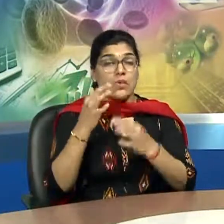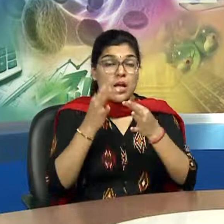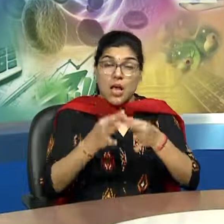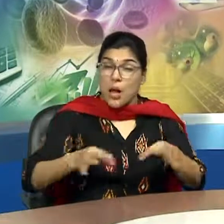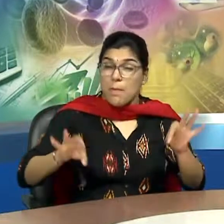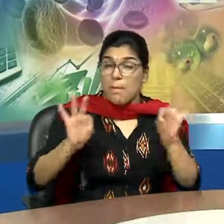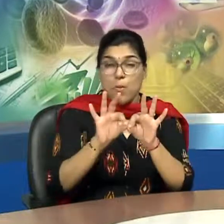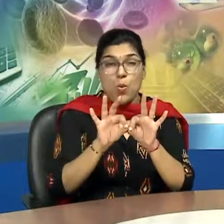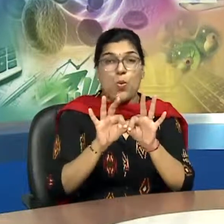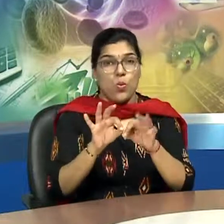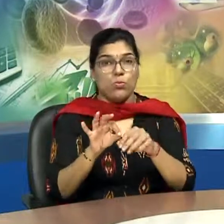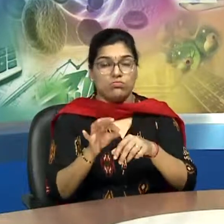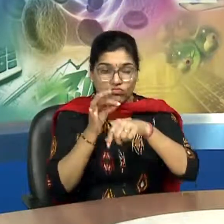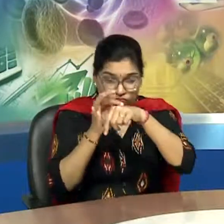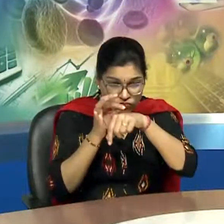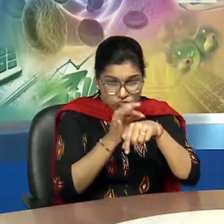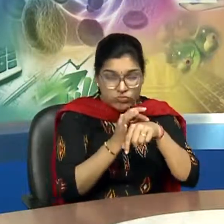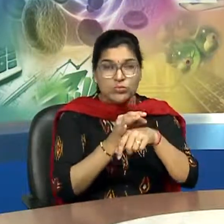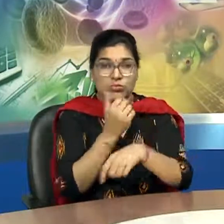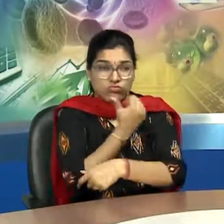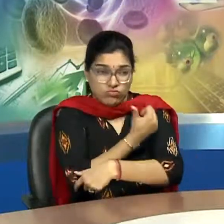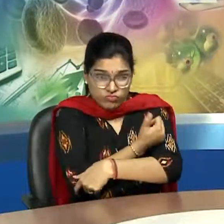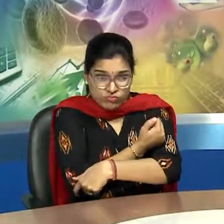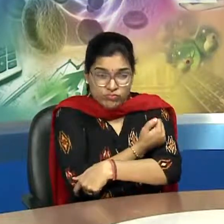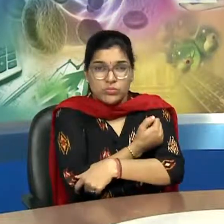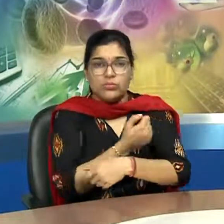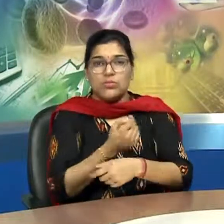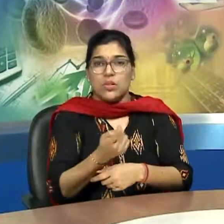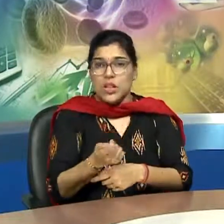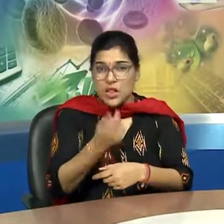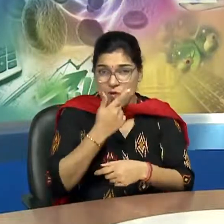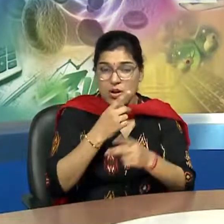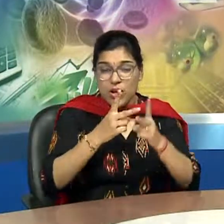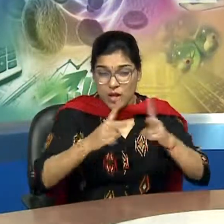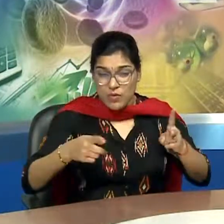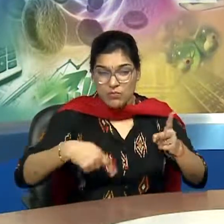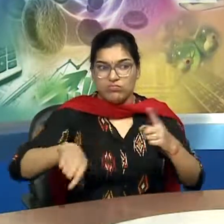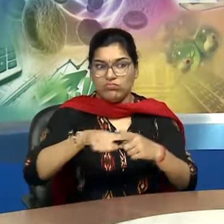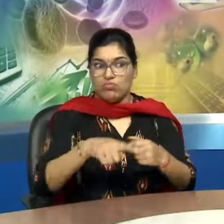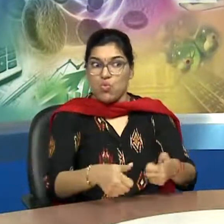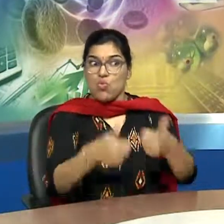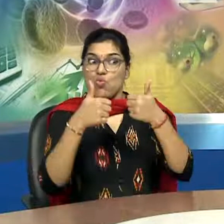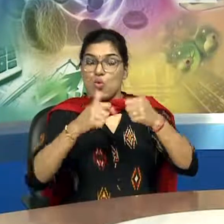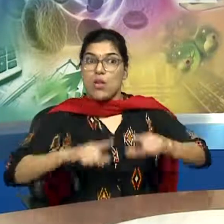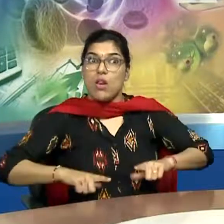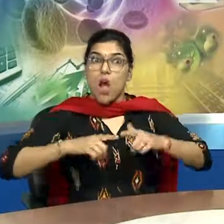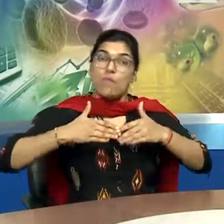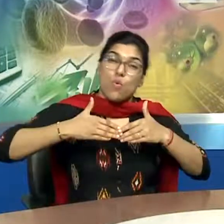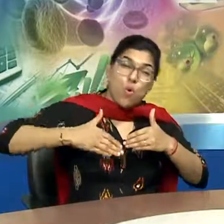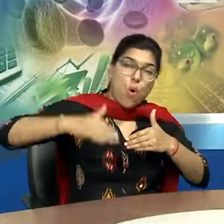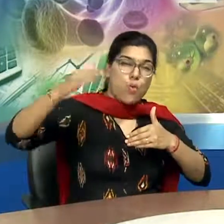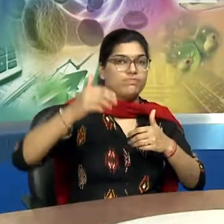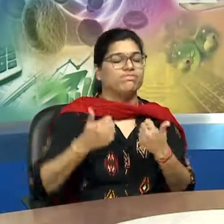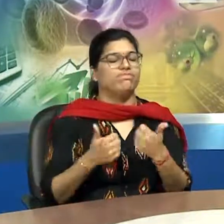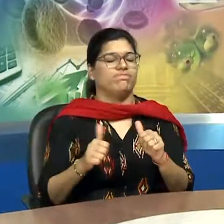I hope you have understood the lesson, and it is important topic. We all should be aware about the drug and drug